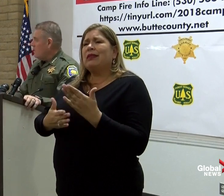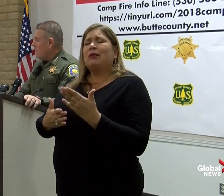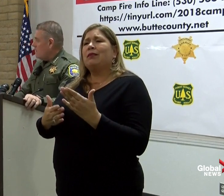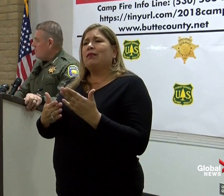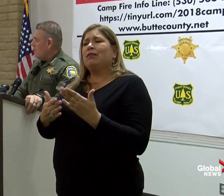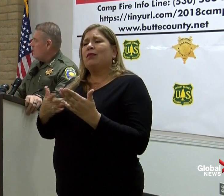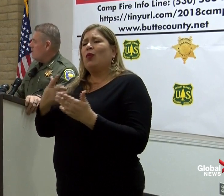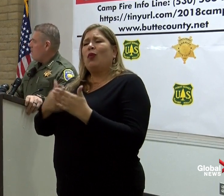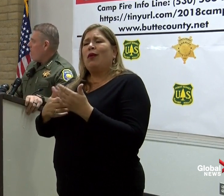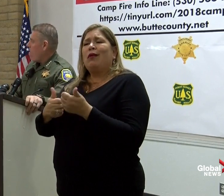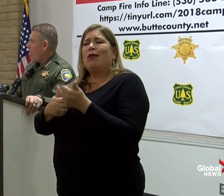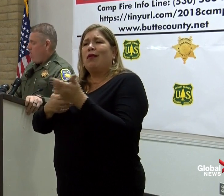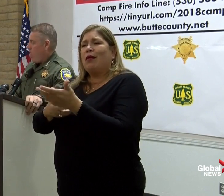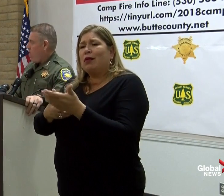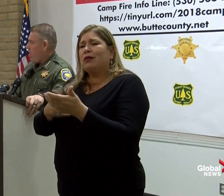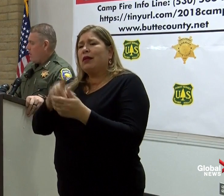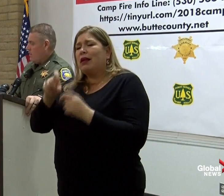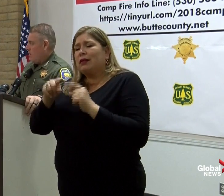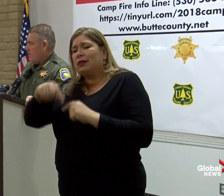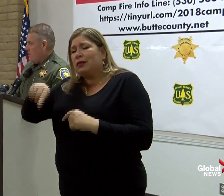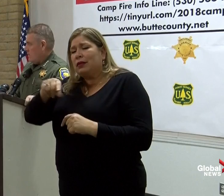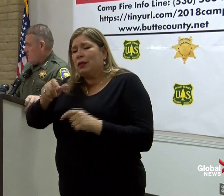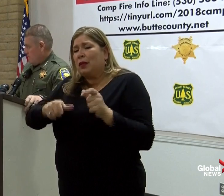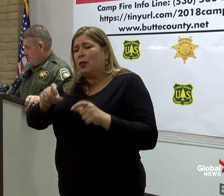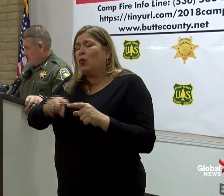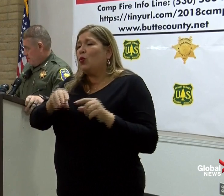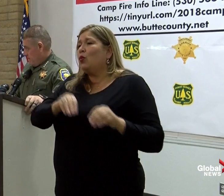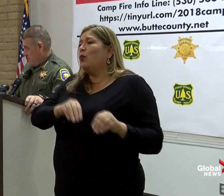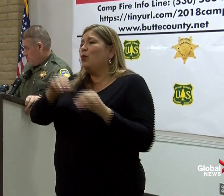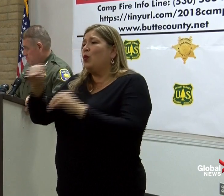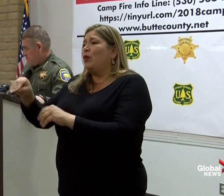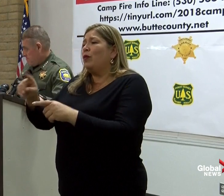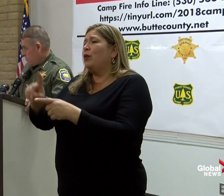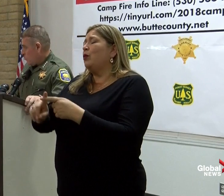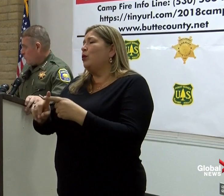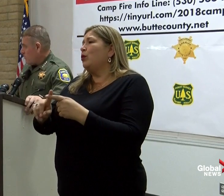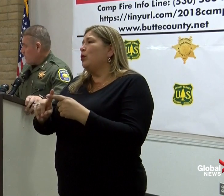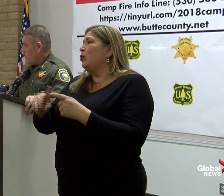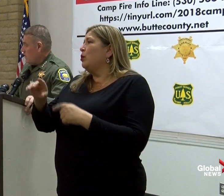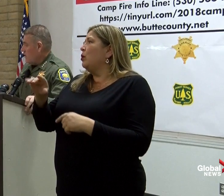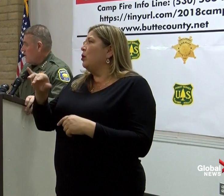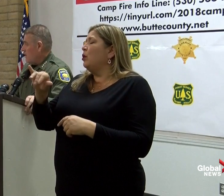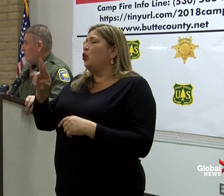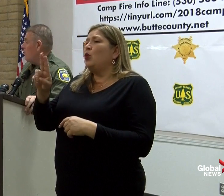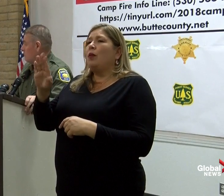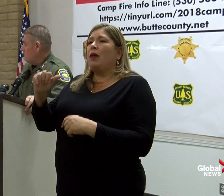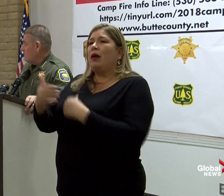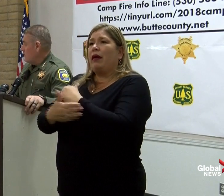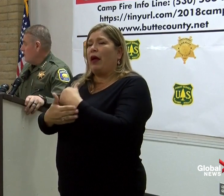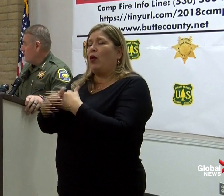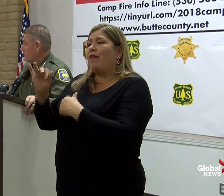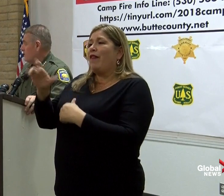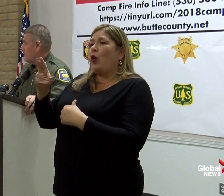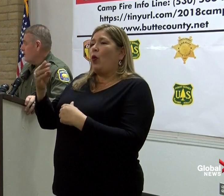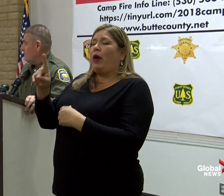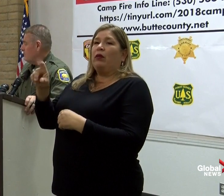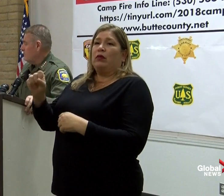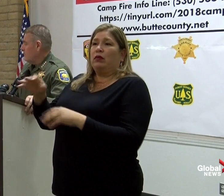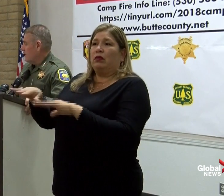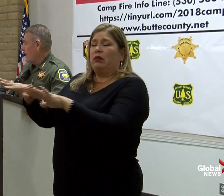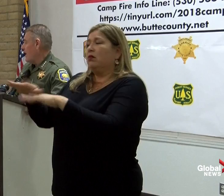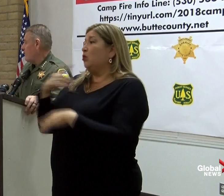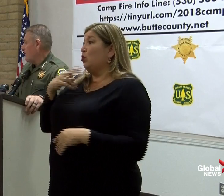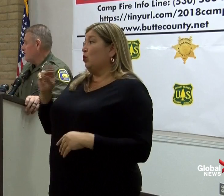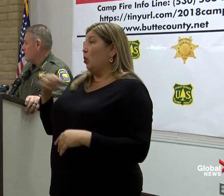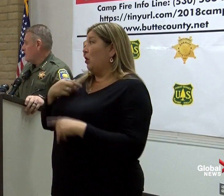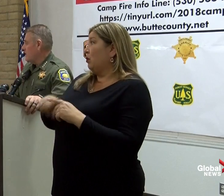to asking the folks staying there to move to the Butte County Fairgrounds? No, unfortunately,